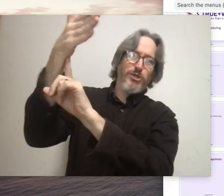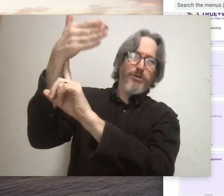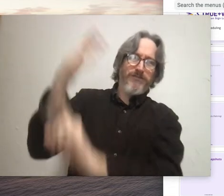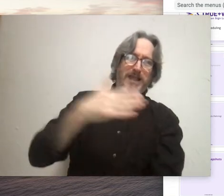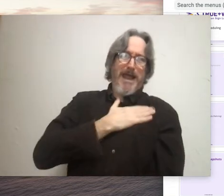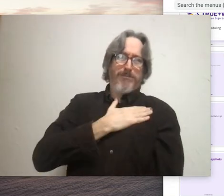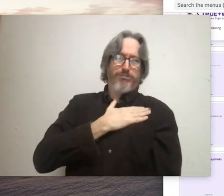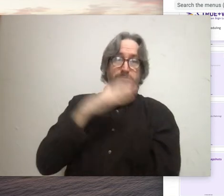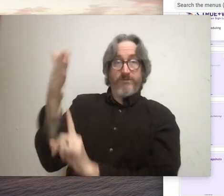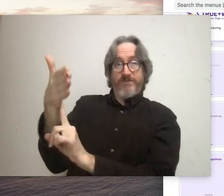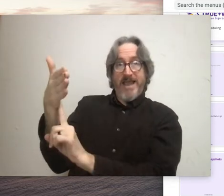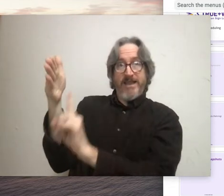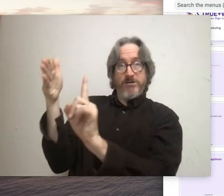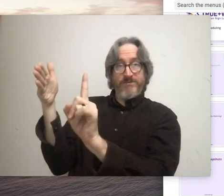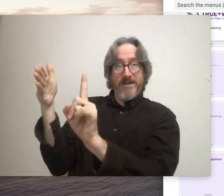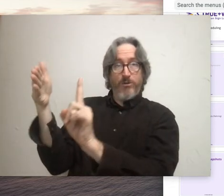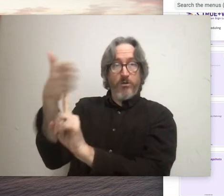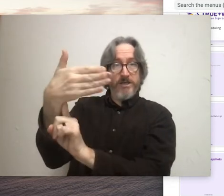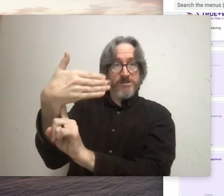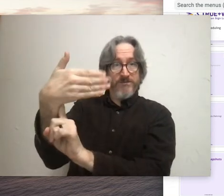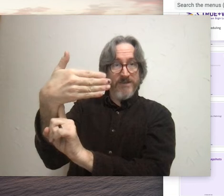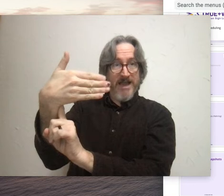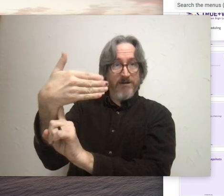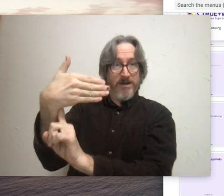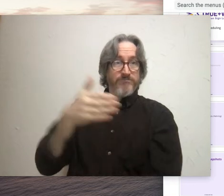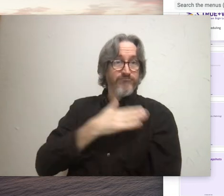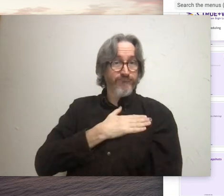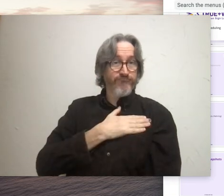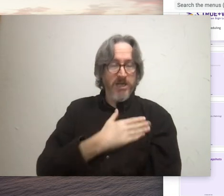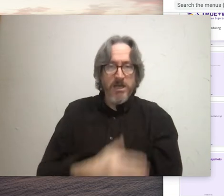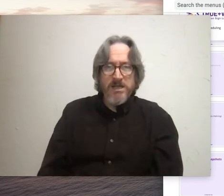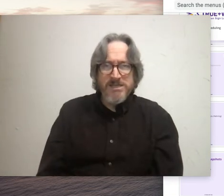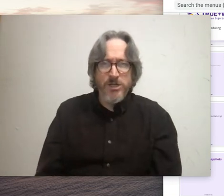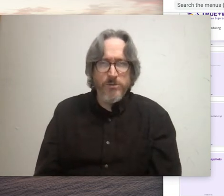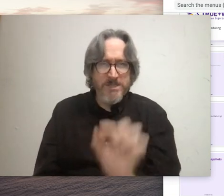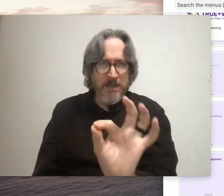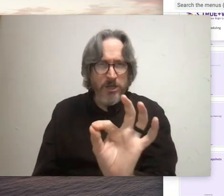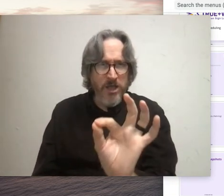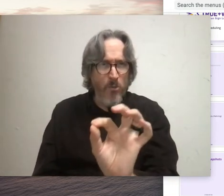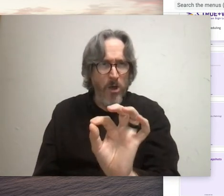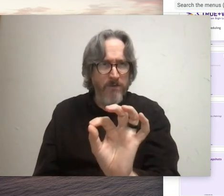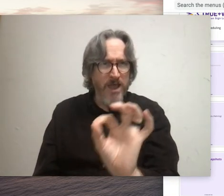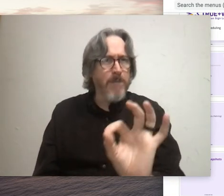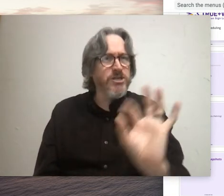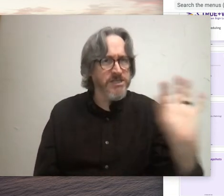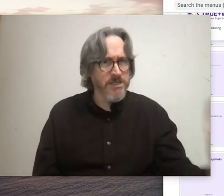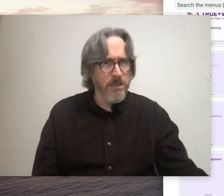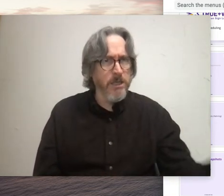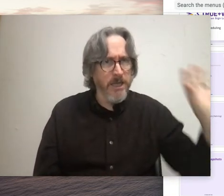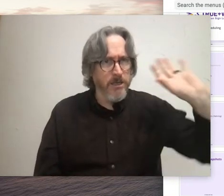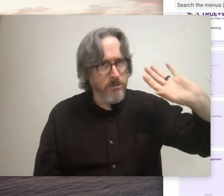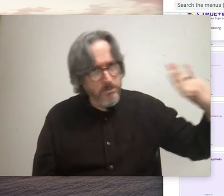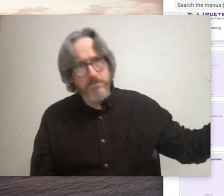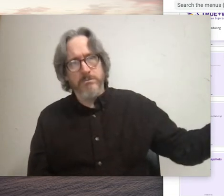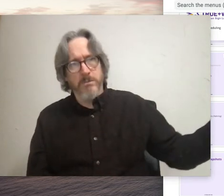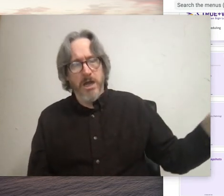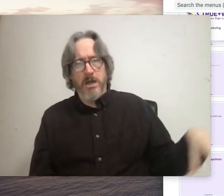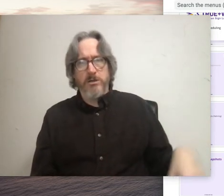like to the flag. Flag, here's the flagpole, here's the flag, right? So take a look at the options